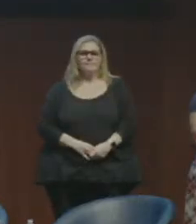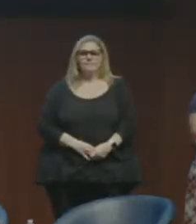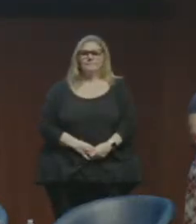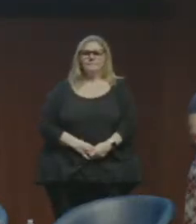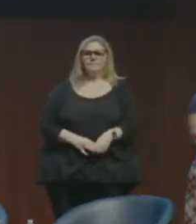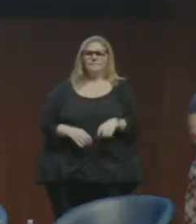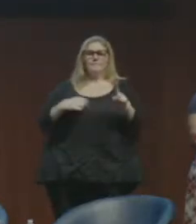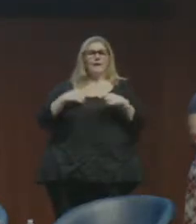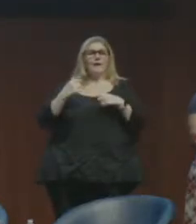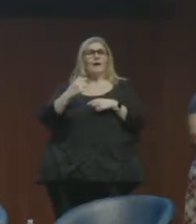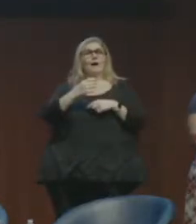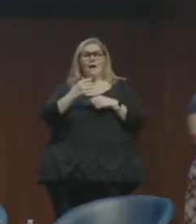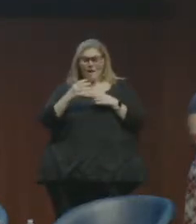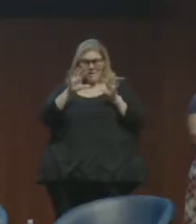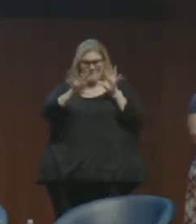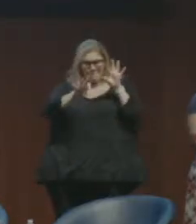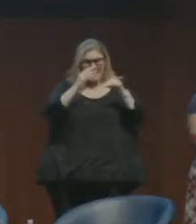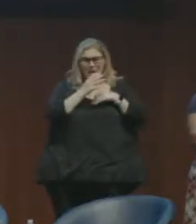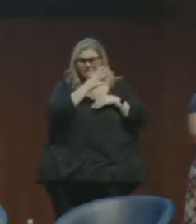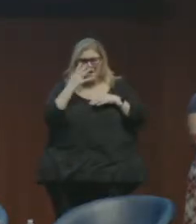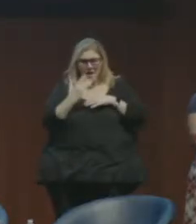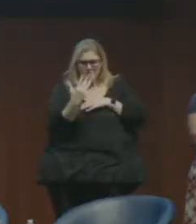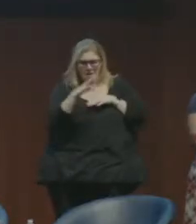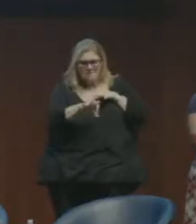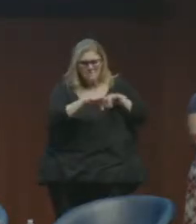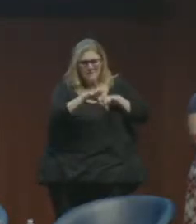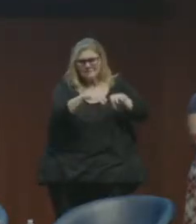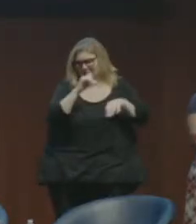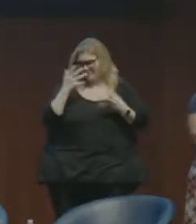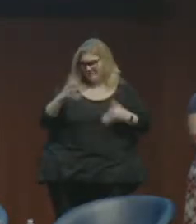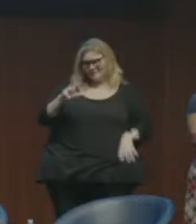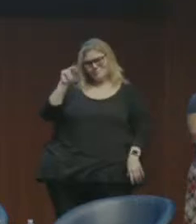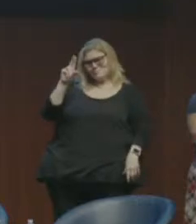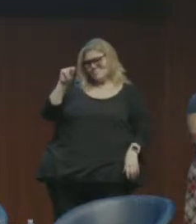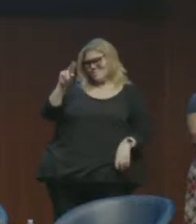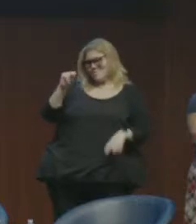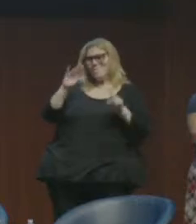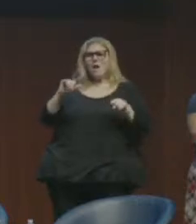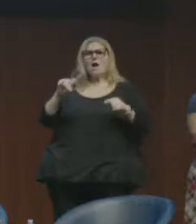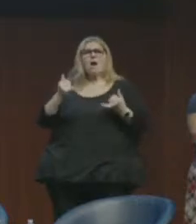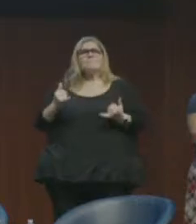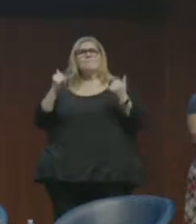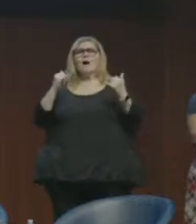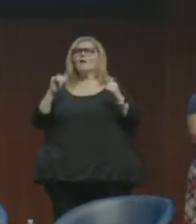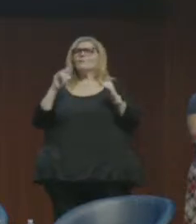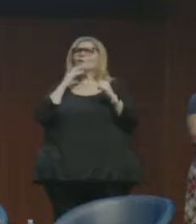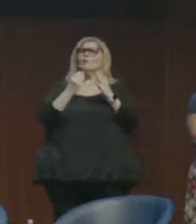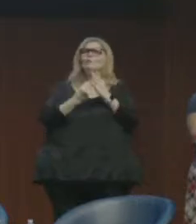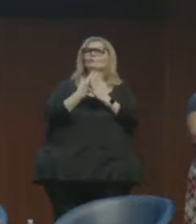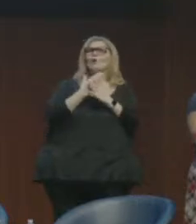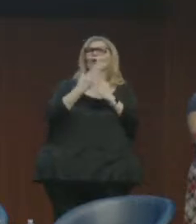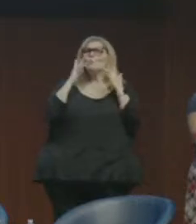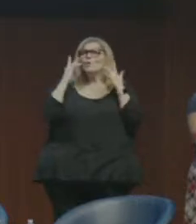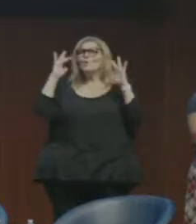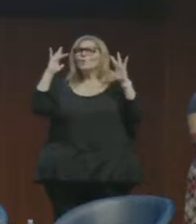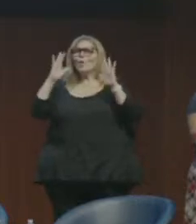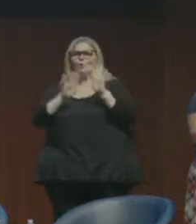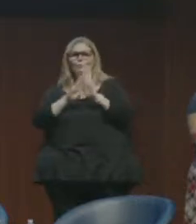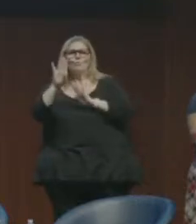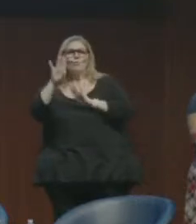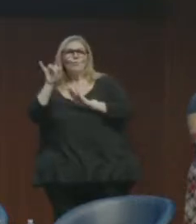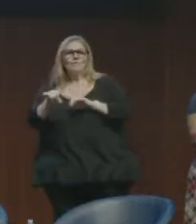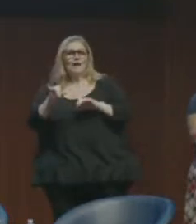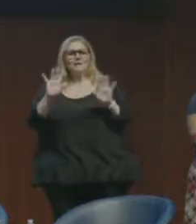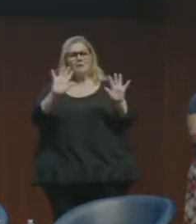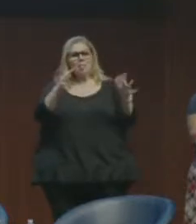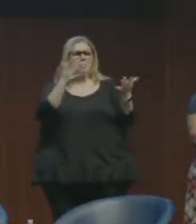Cotton picking days ain't over. Madam List, grow, glow, grow. Lighthouse